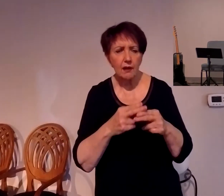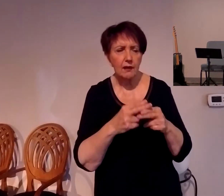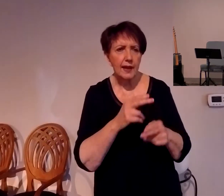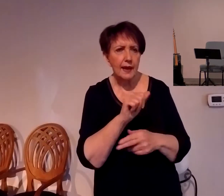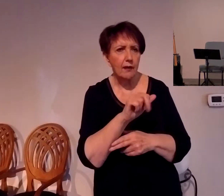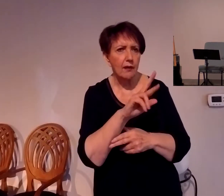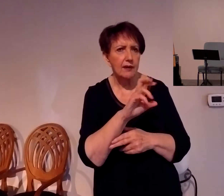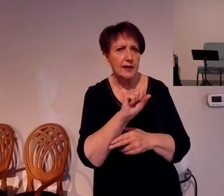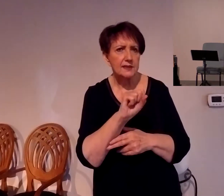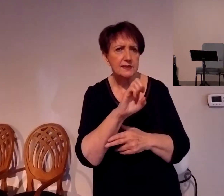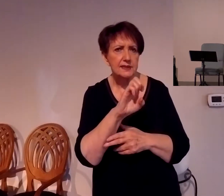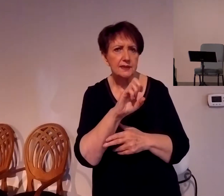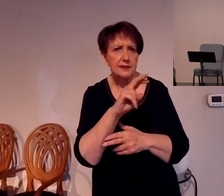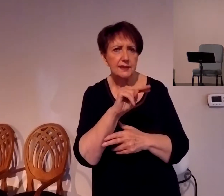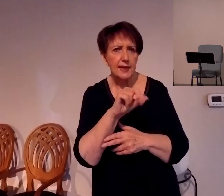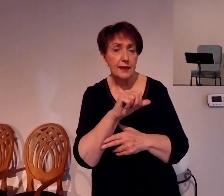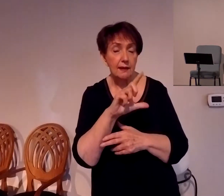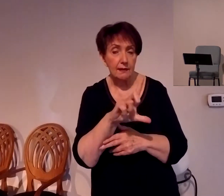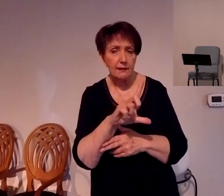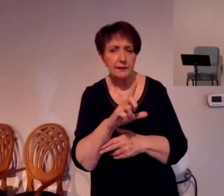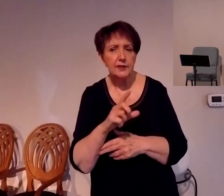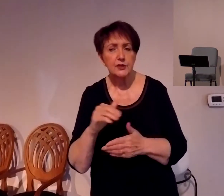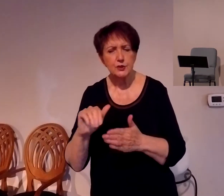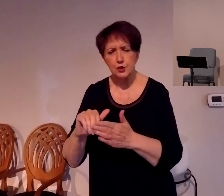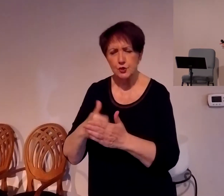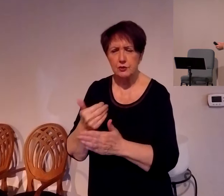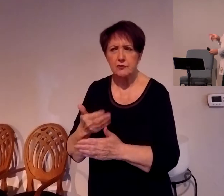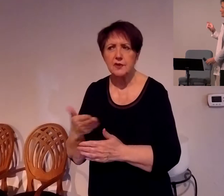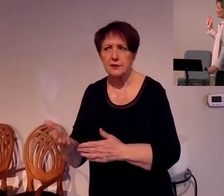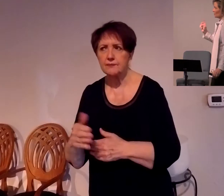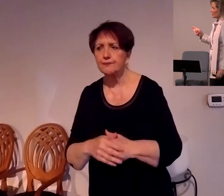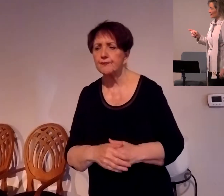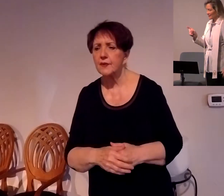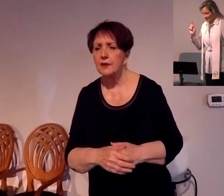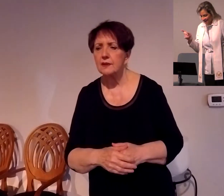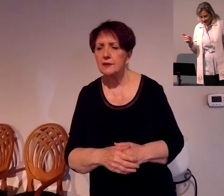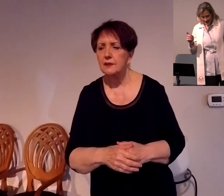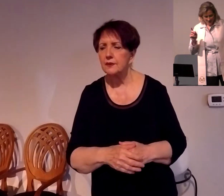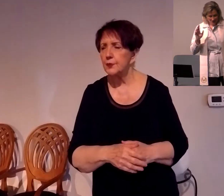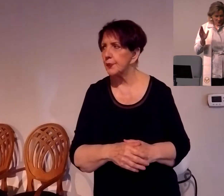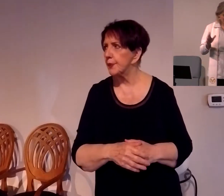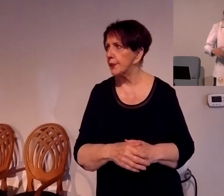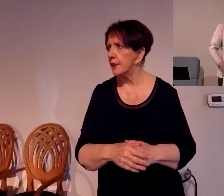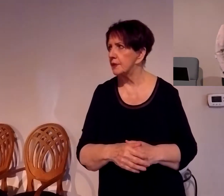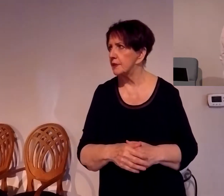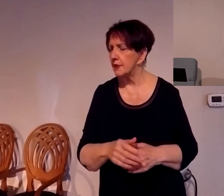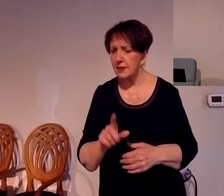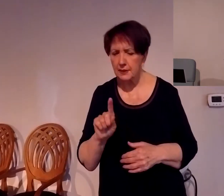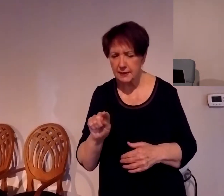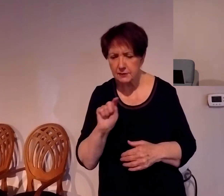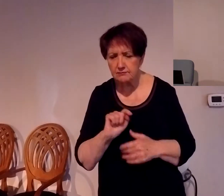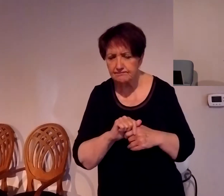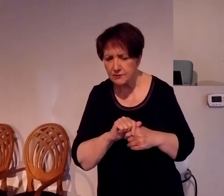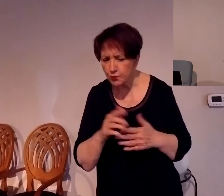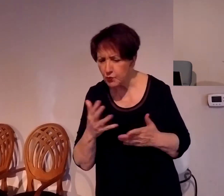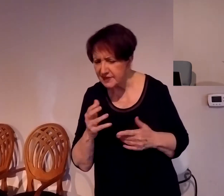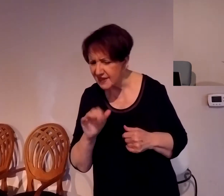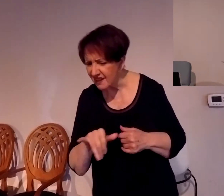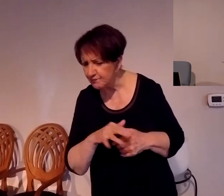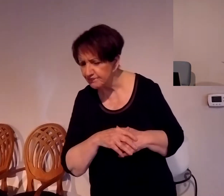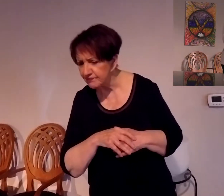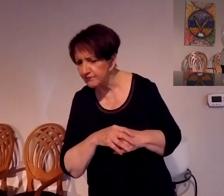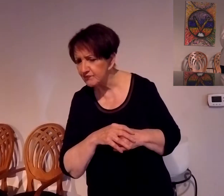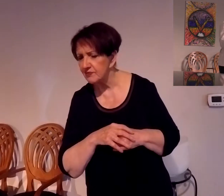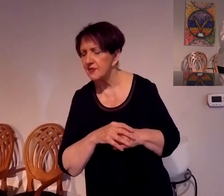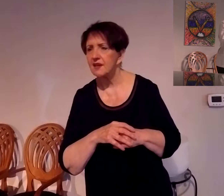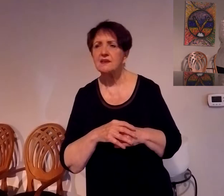It's this new gadget, and it's been this Kickstarter campaign, and when I clicked it, I was like, what is this? It is